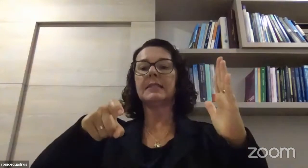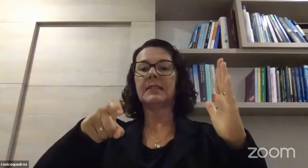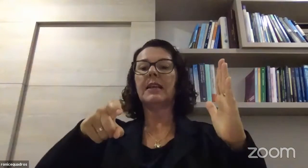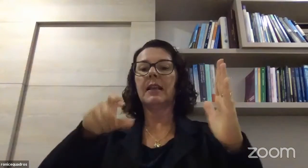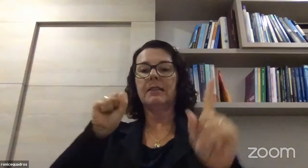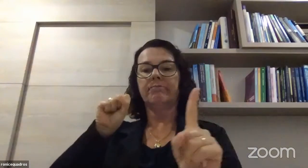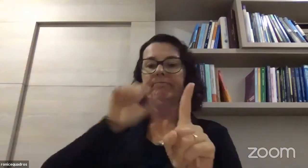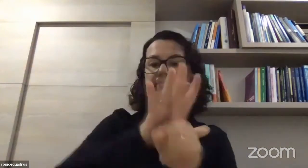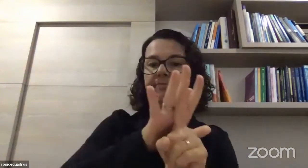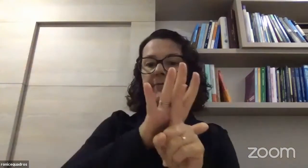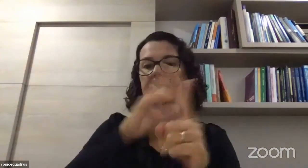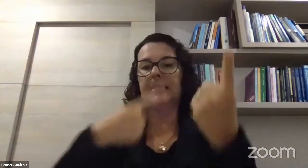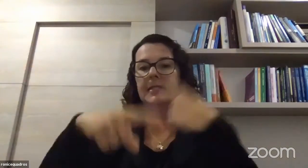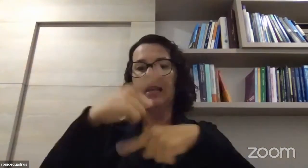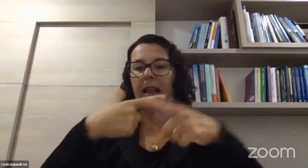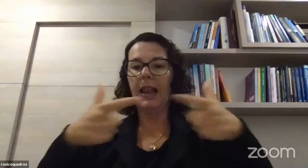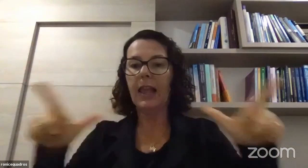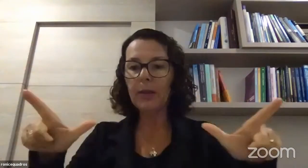of age.